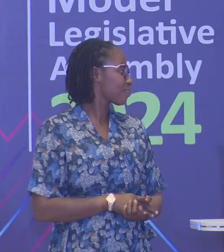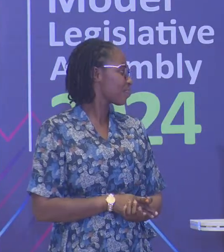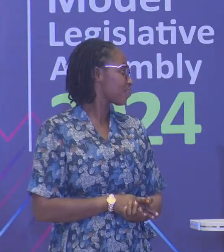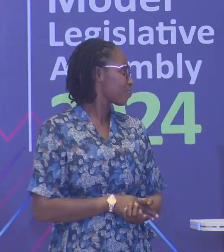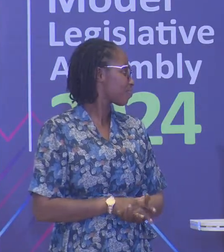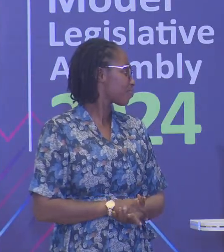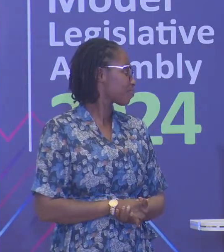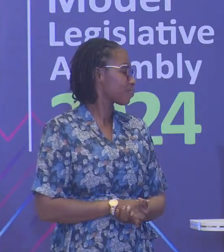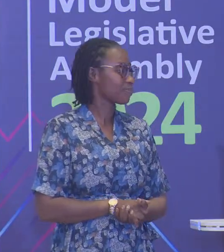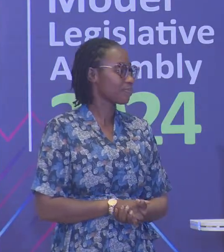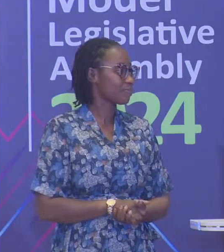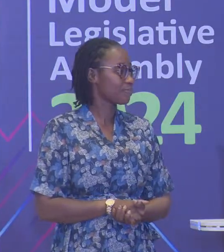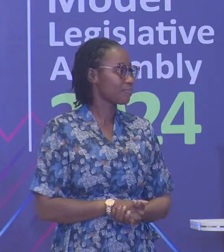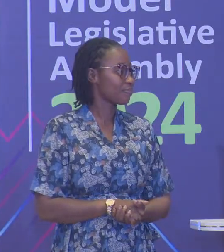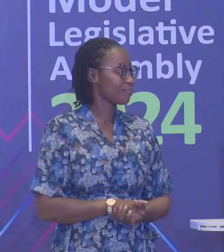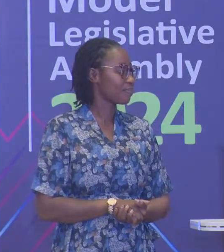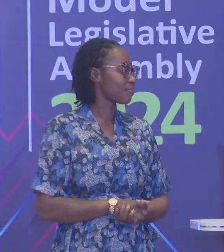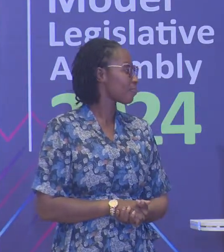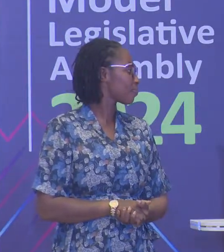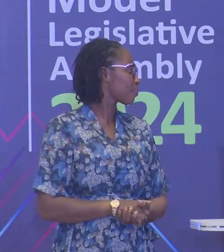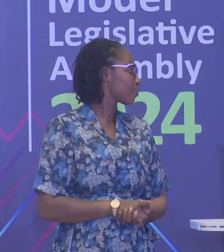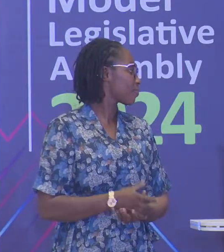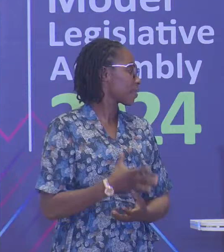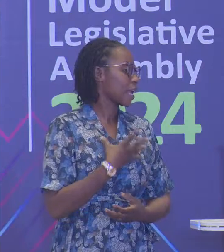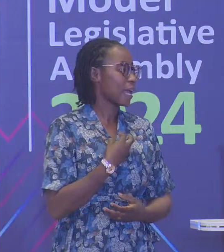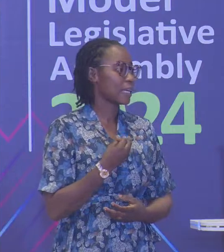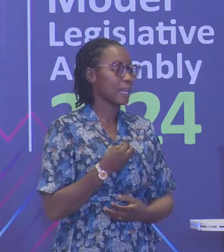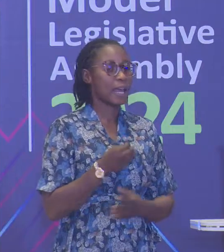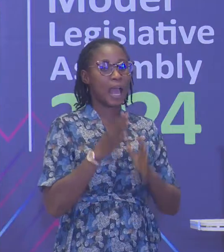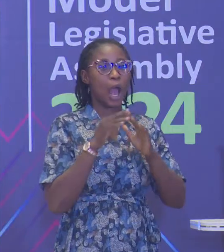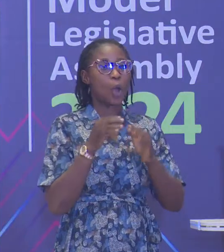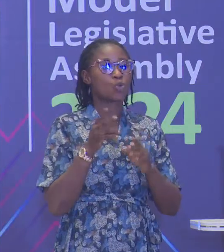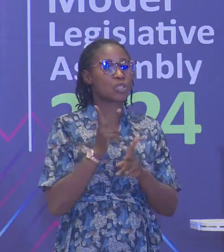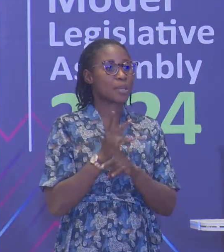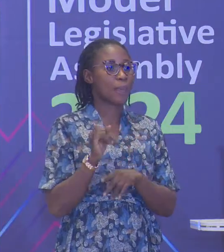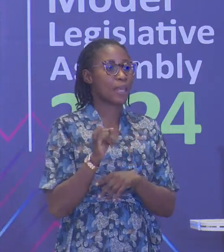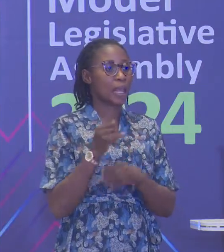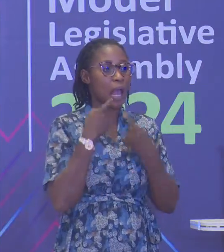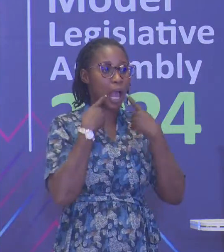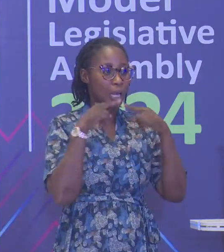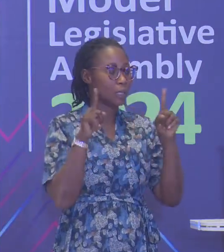Okay, lunch is served at the Coconut Bar, and housekeeping.